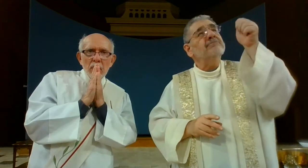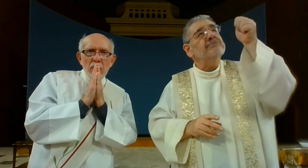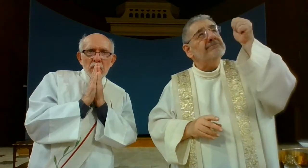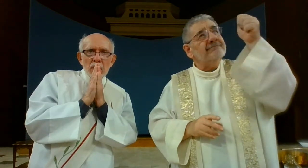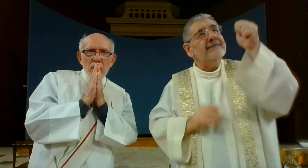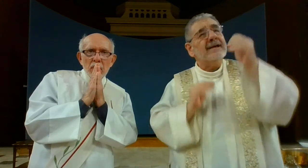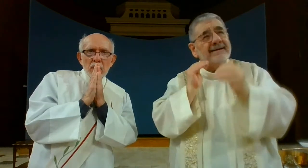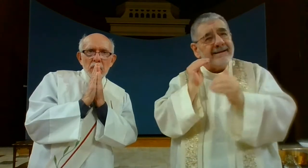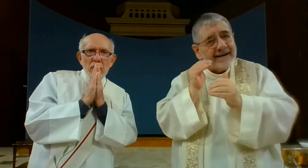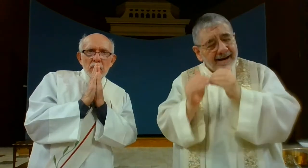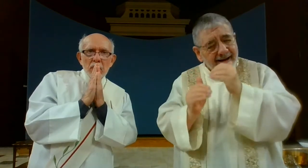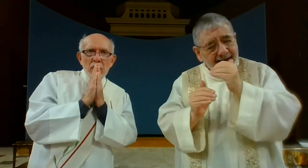O God,